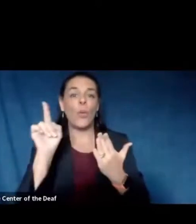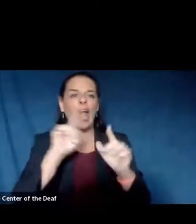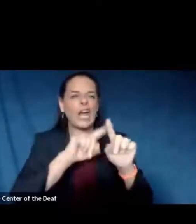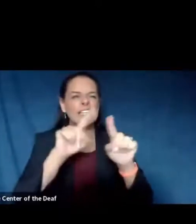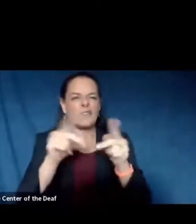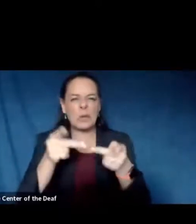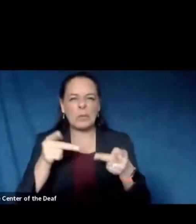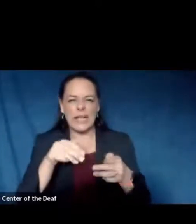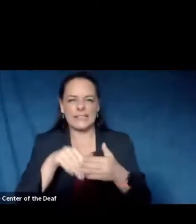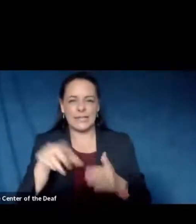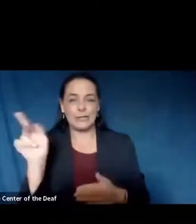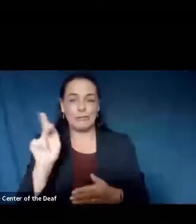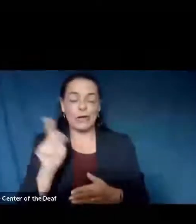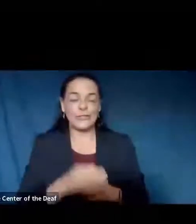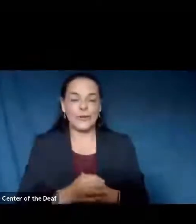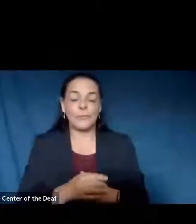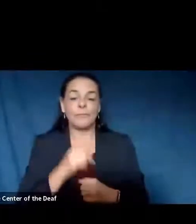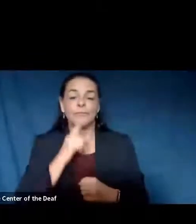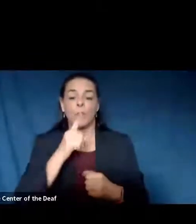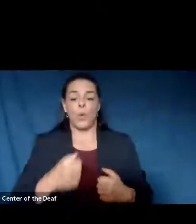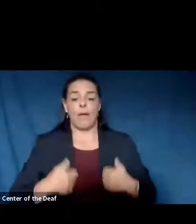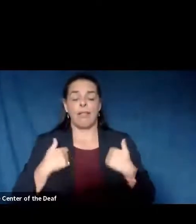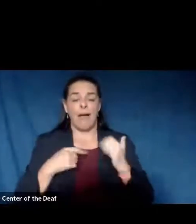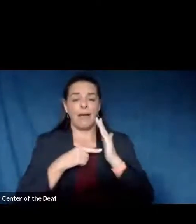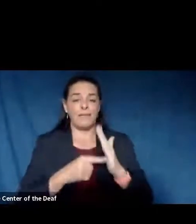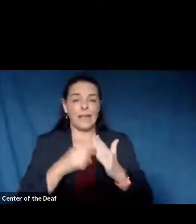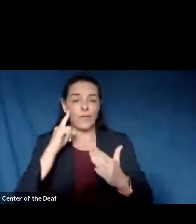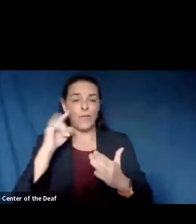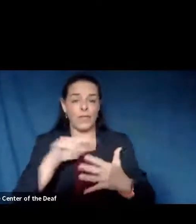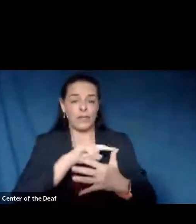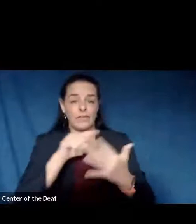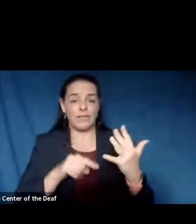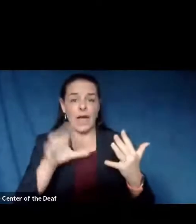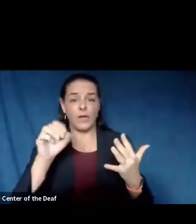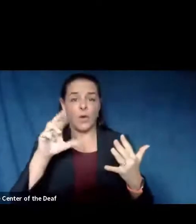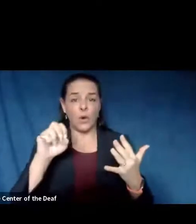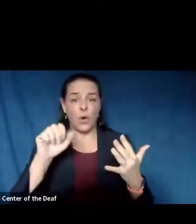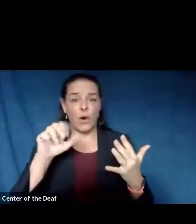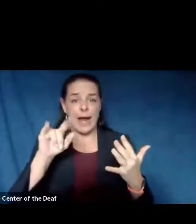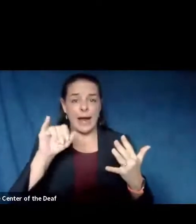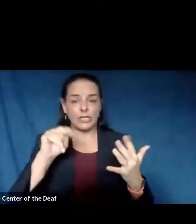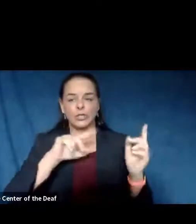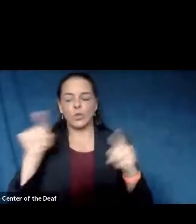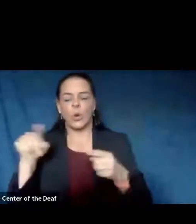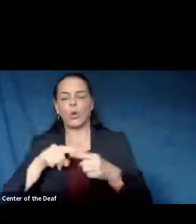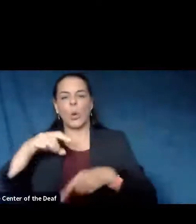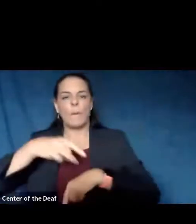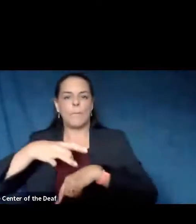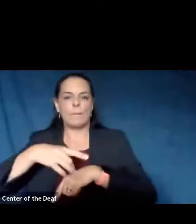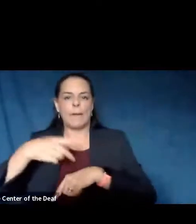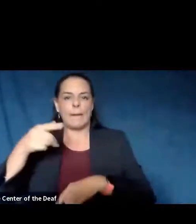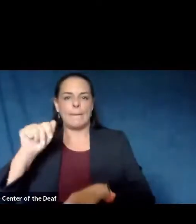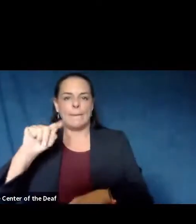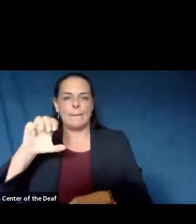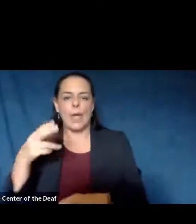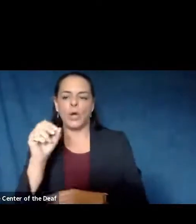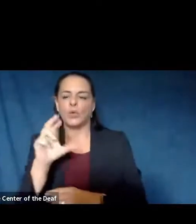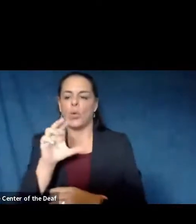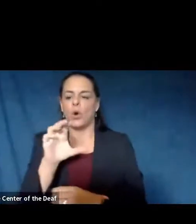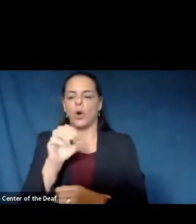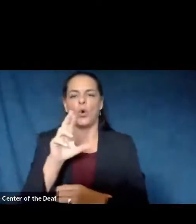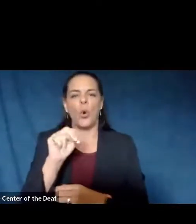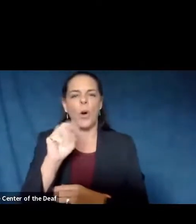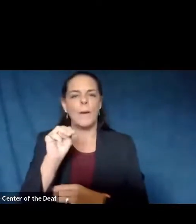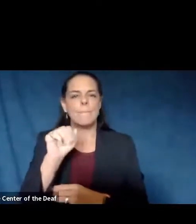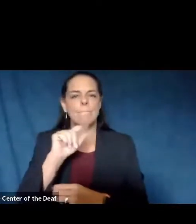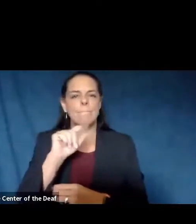real-life example of putting the 5 core actions into play is going to a pumpkin patch or a corn maze. These activities are traditions for